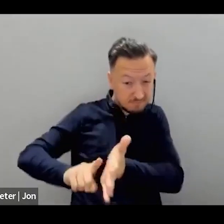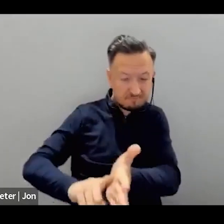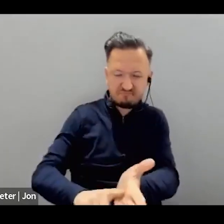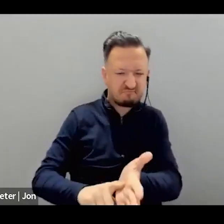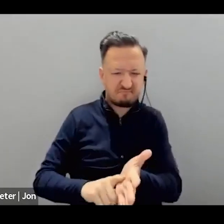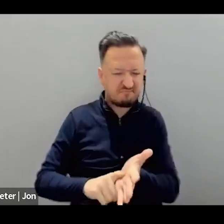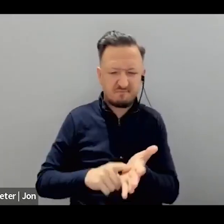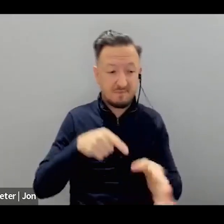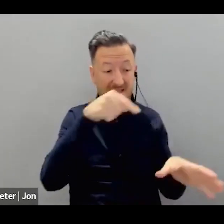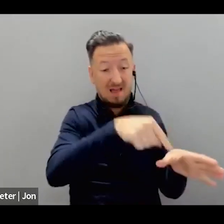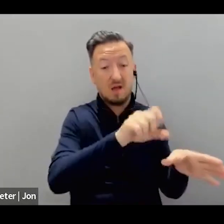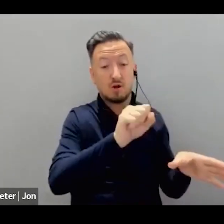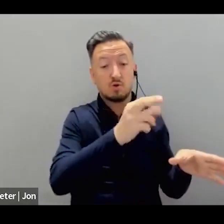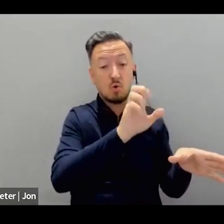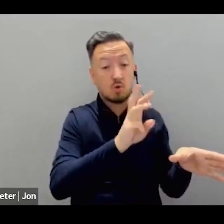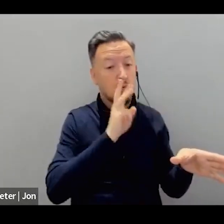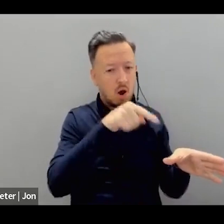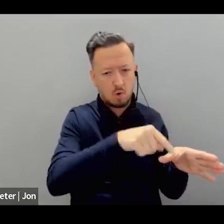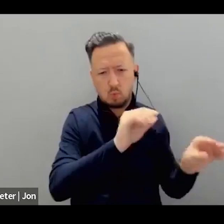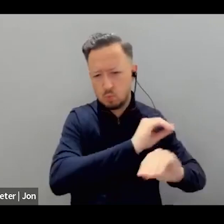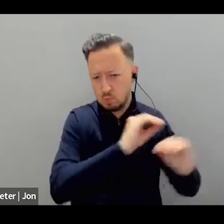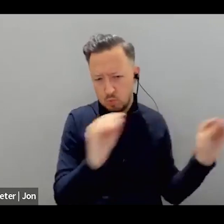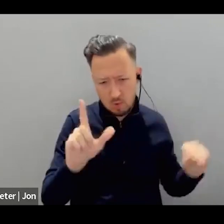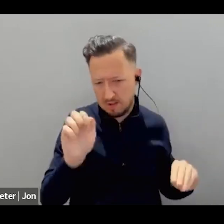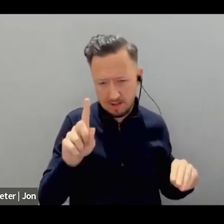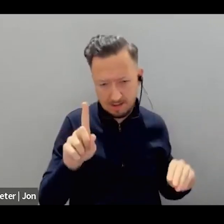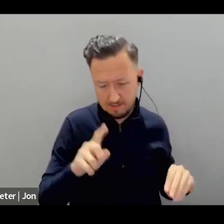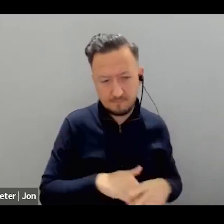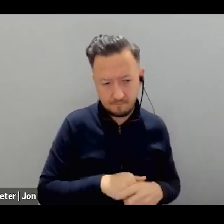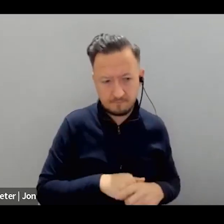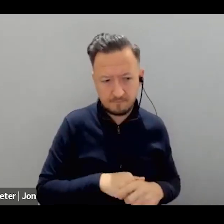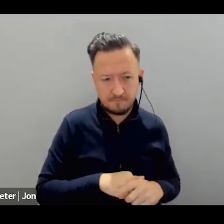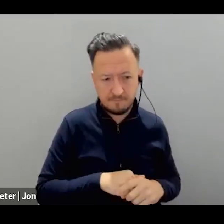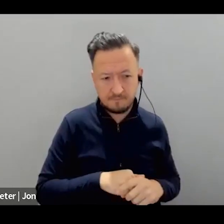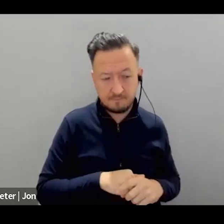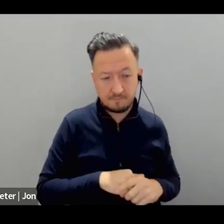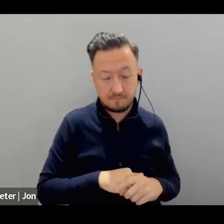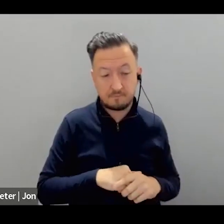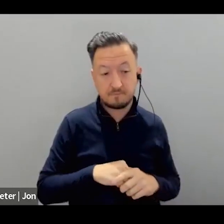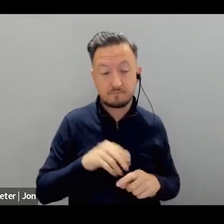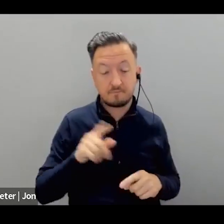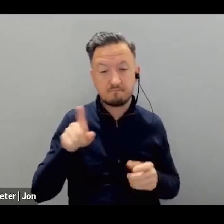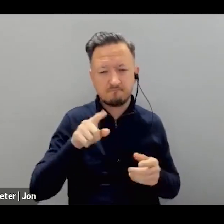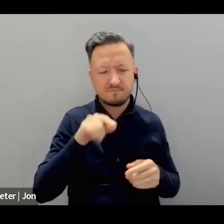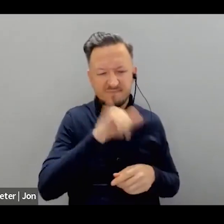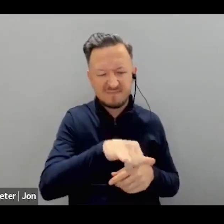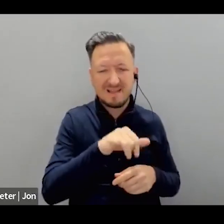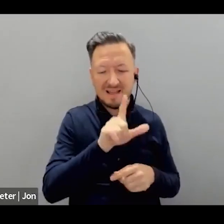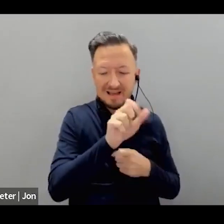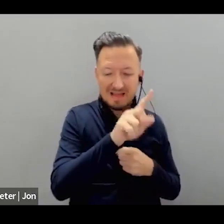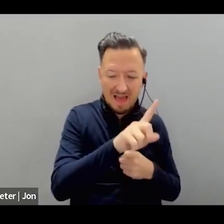in the source water at any time whatsoever. This investigative lead and copper sampling plan